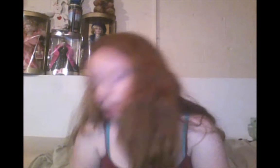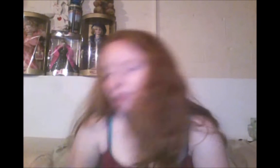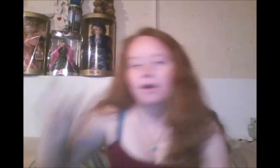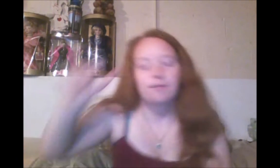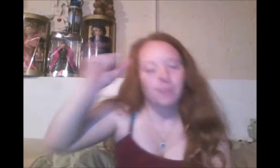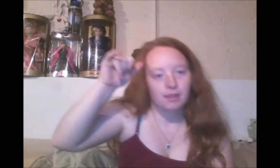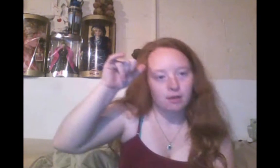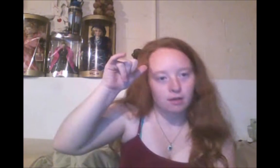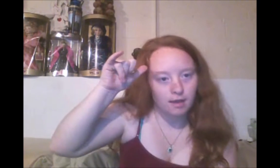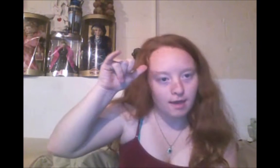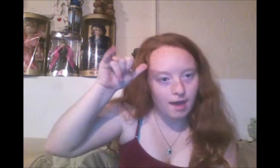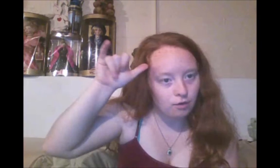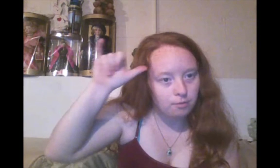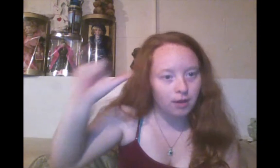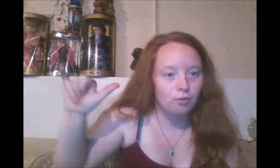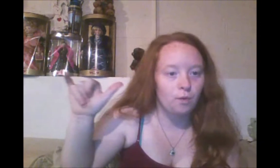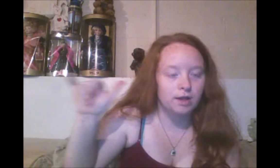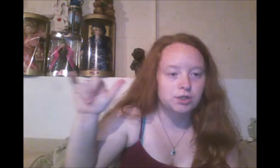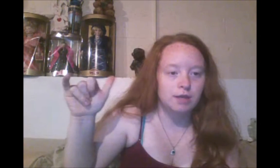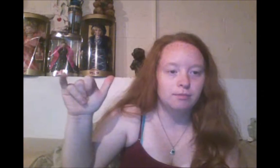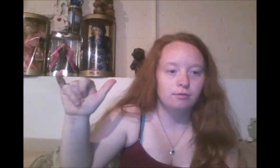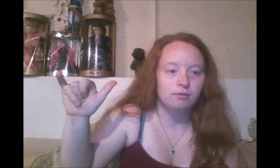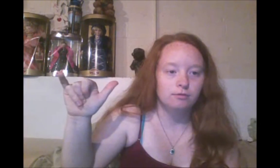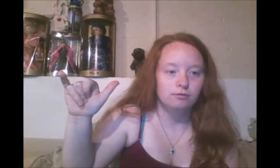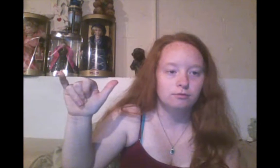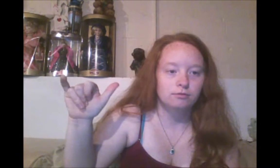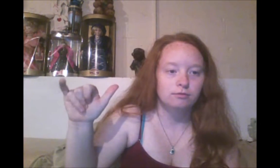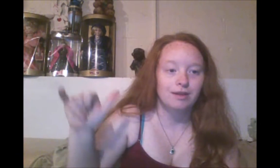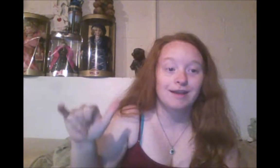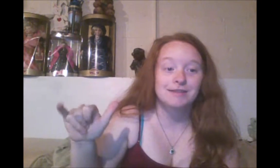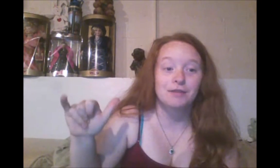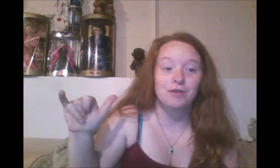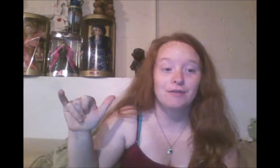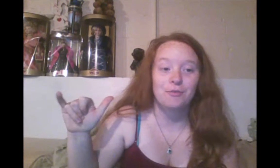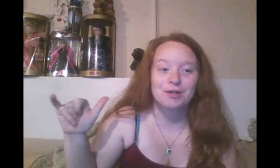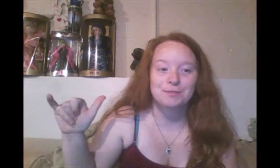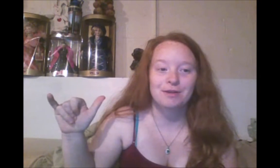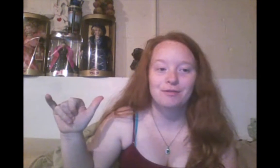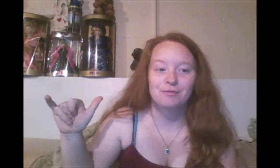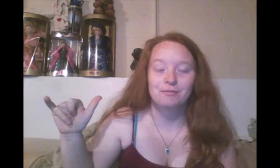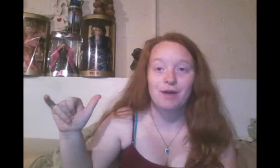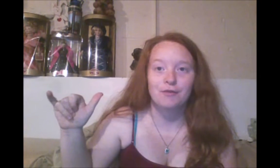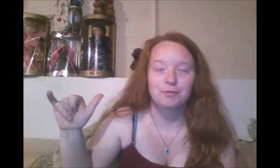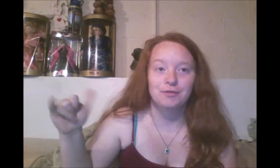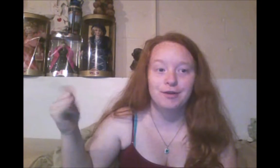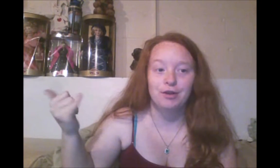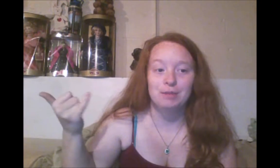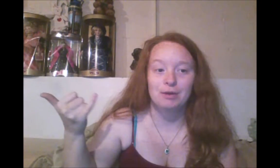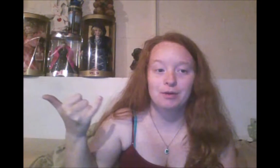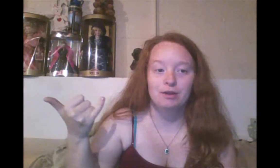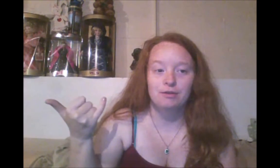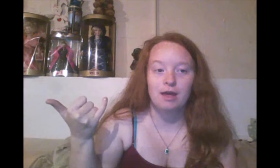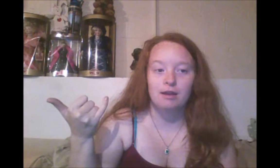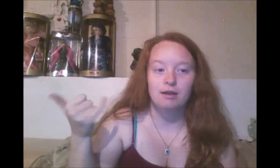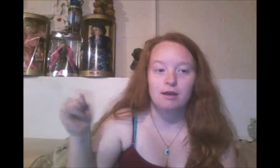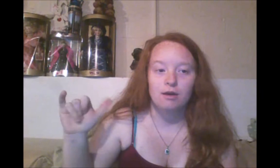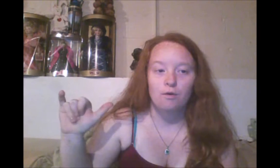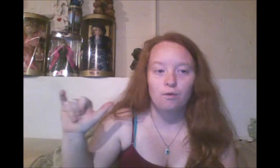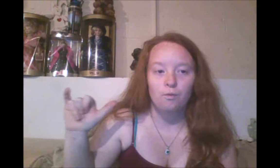Okay. Cow. Make a Y shape. Like I said, if you haven't watched my alphabet video, you might want to do that.